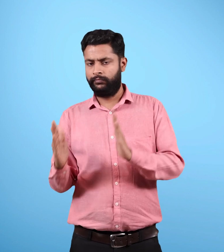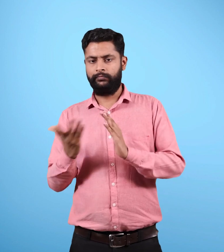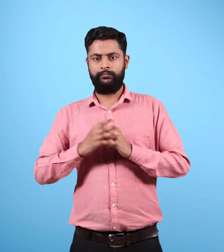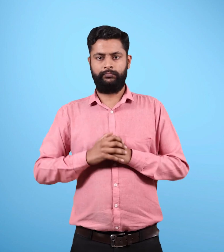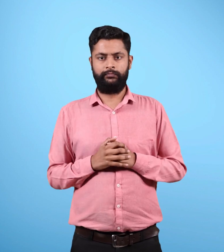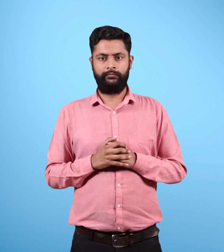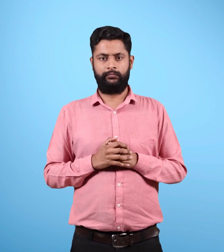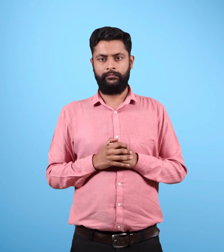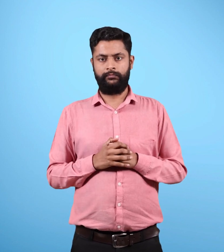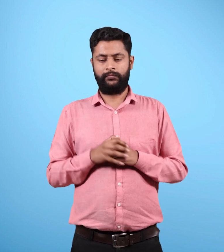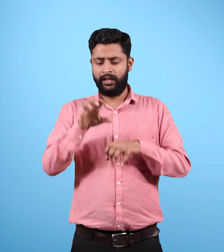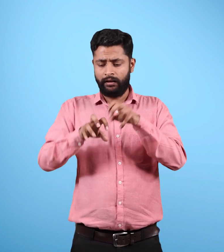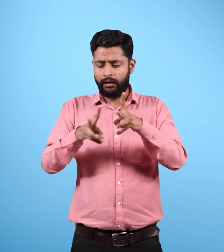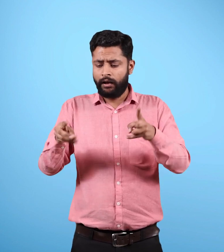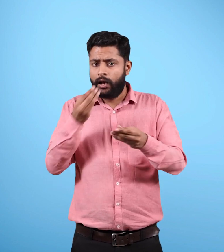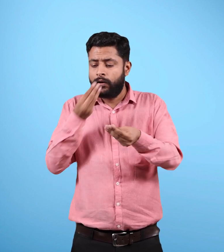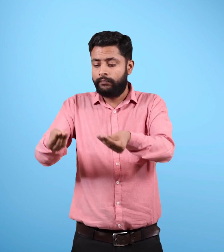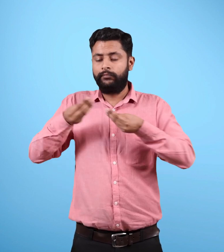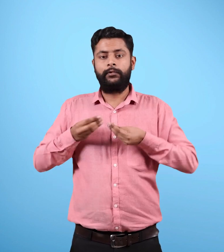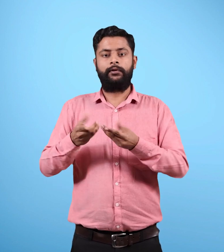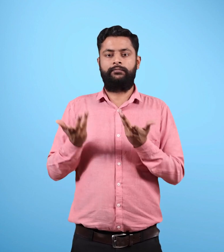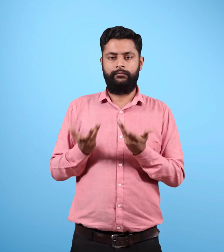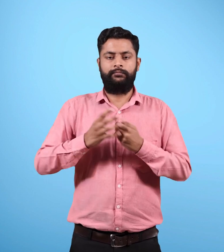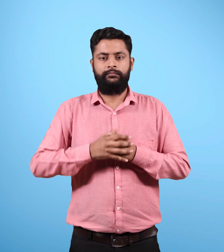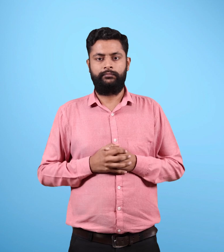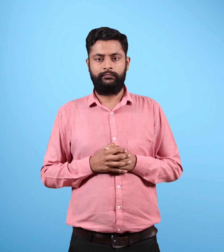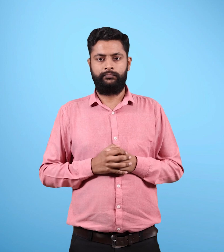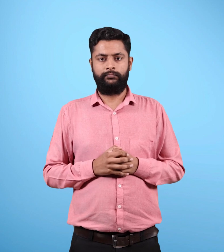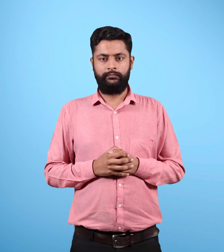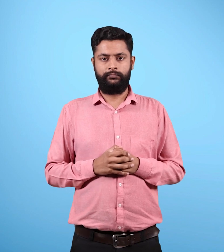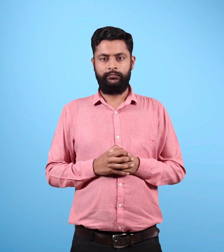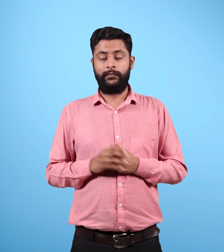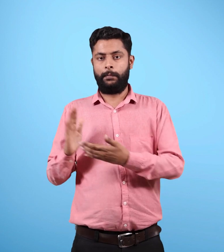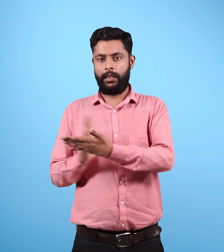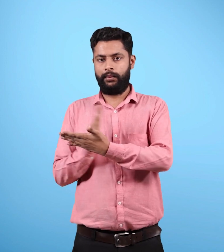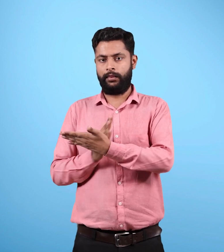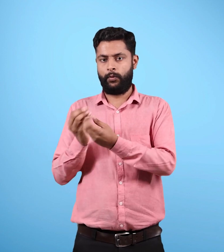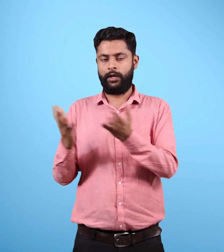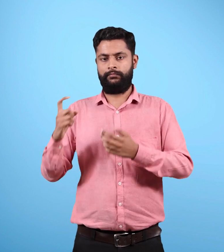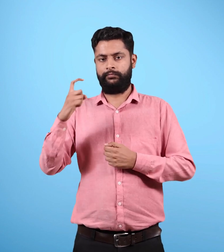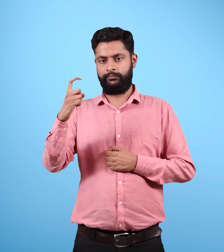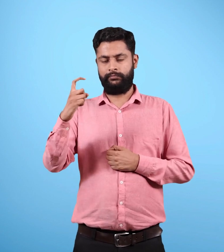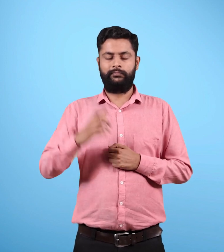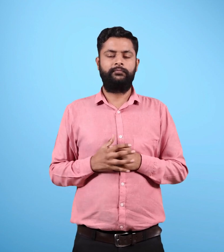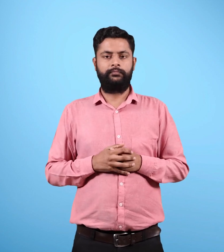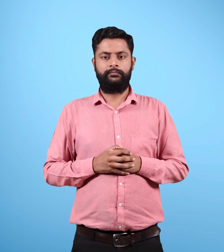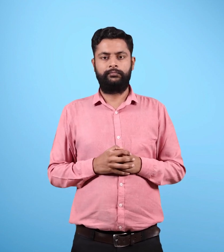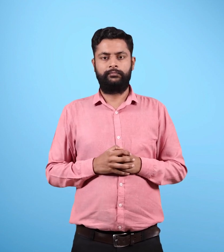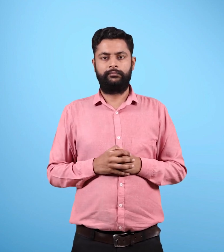Column B. Are all animal products. Page 7.